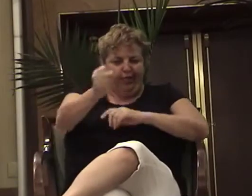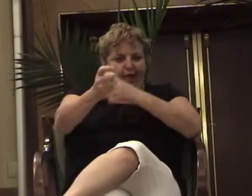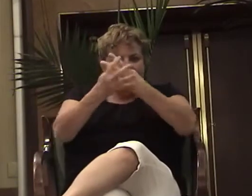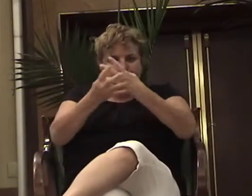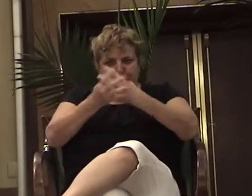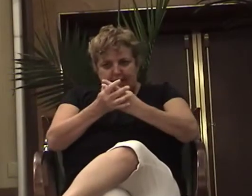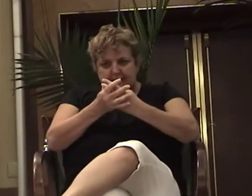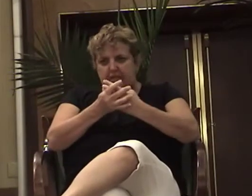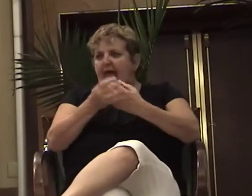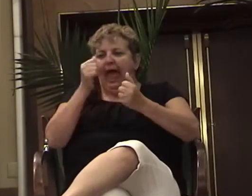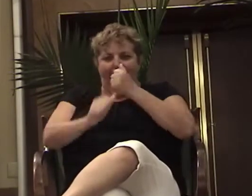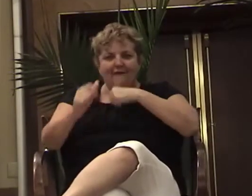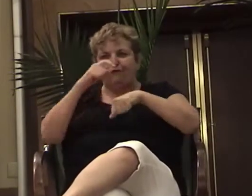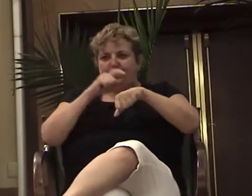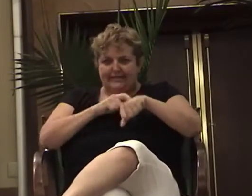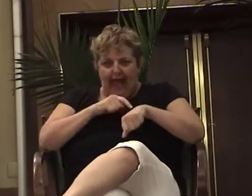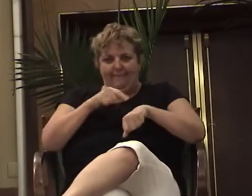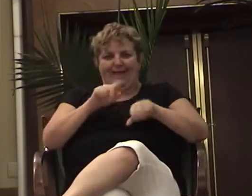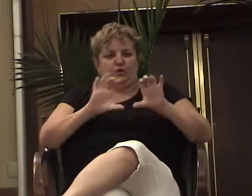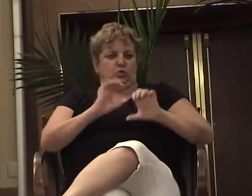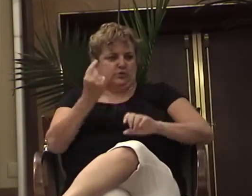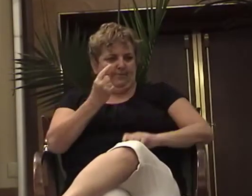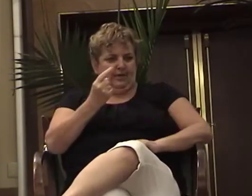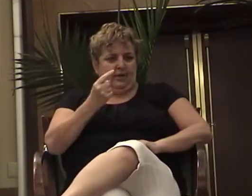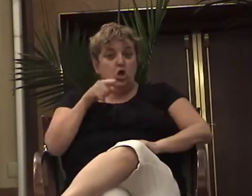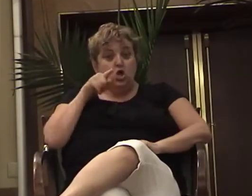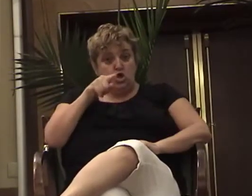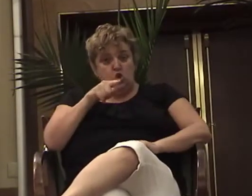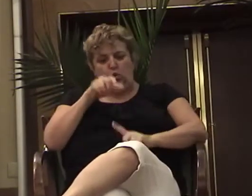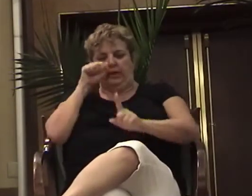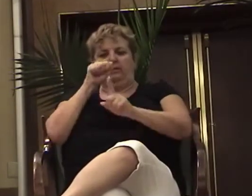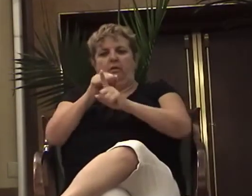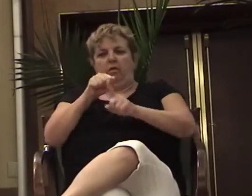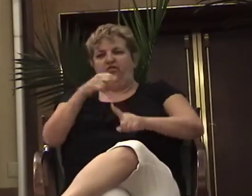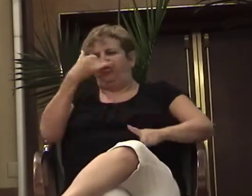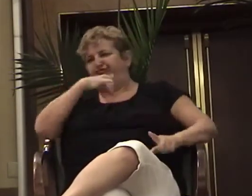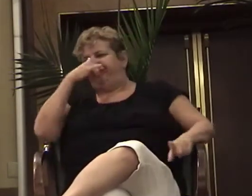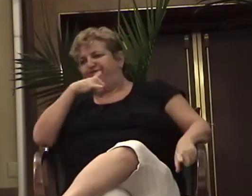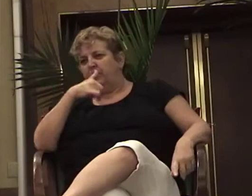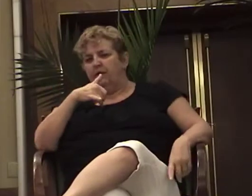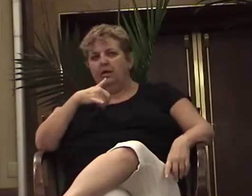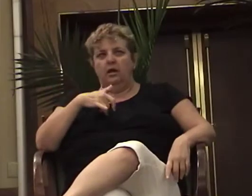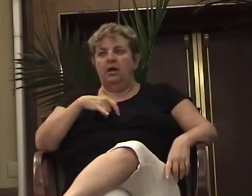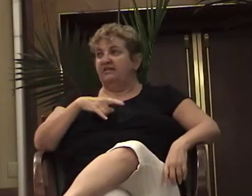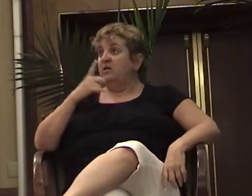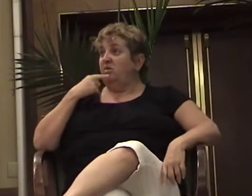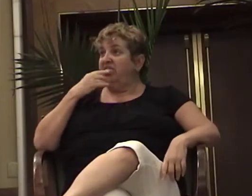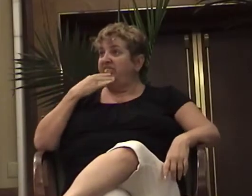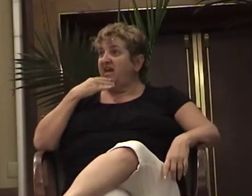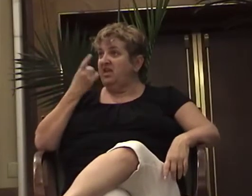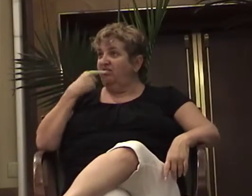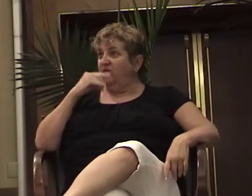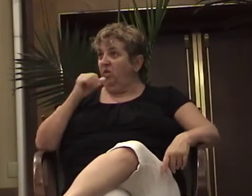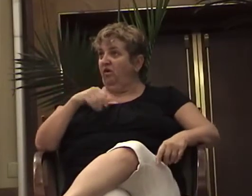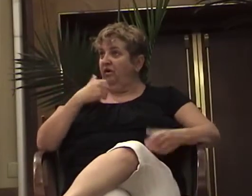fool. And I was like, okay, thank you, Daddy, for that boost of self-esteem. And